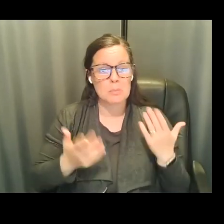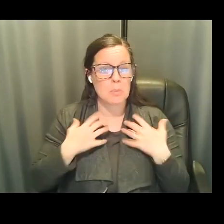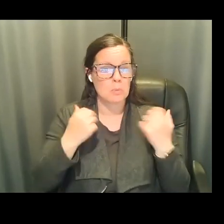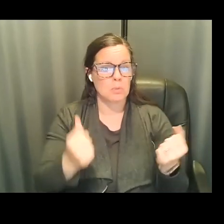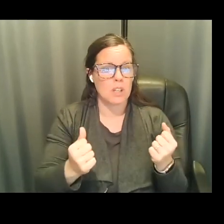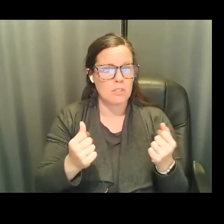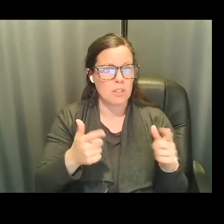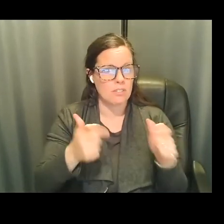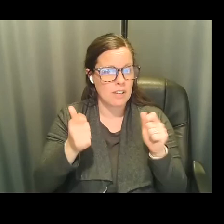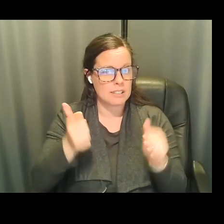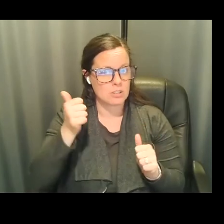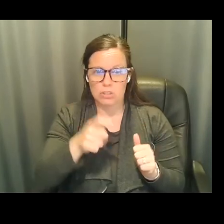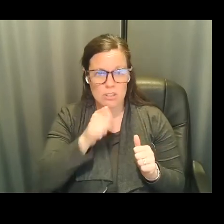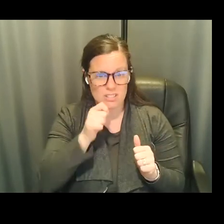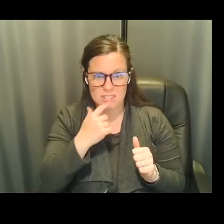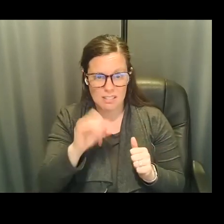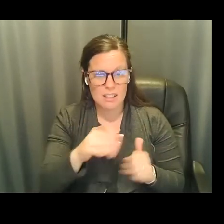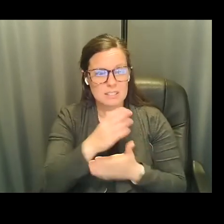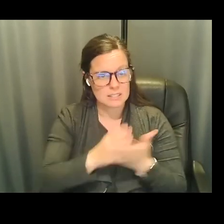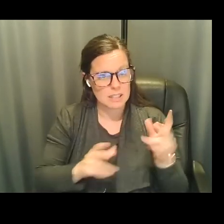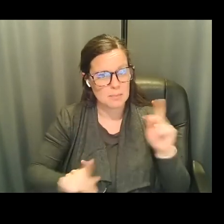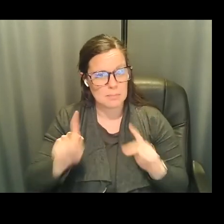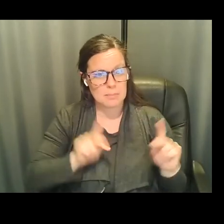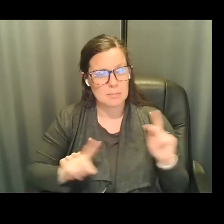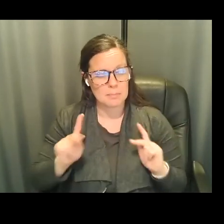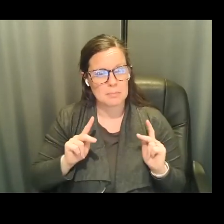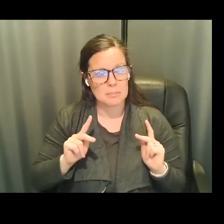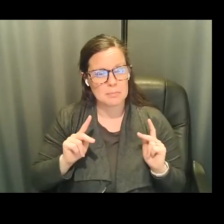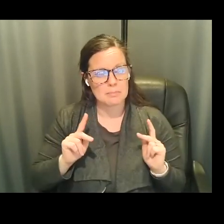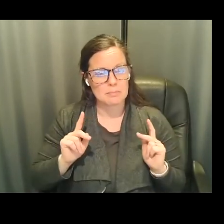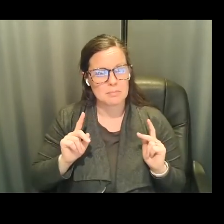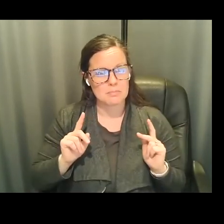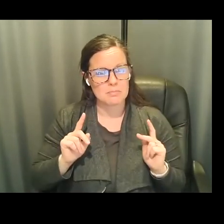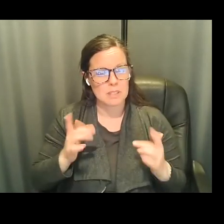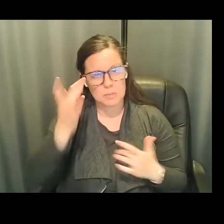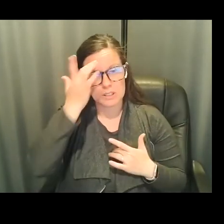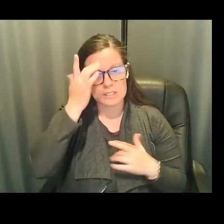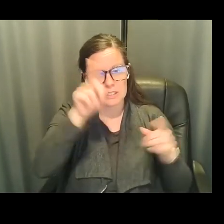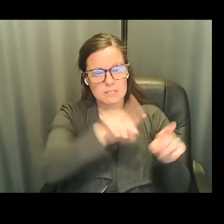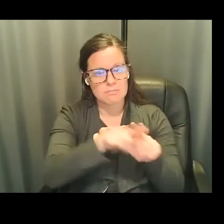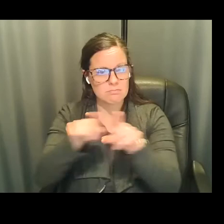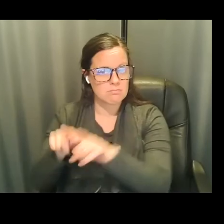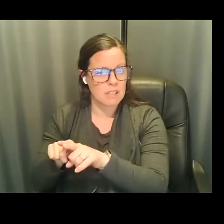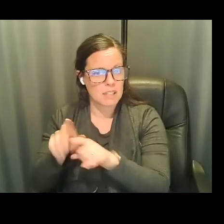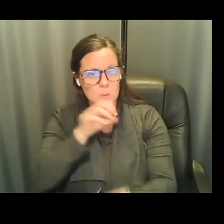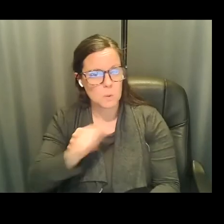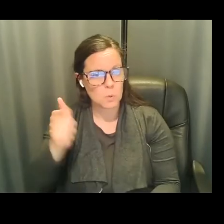that's not what you're saying. You're saying that some folks are as sick as older